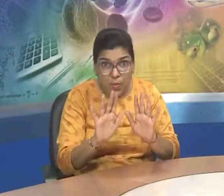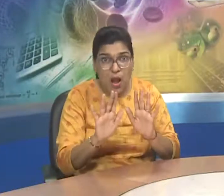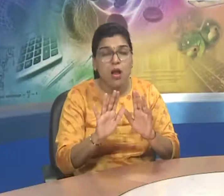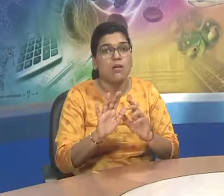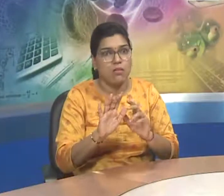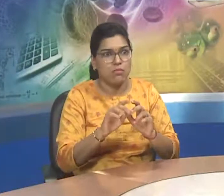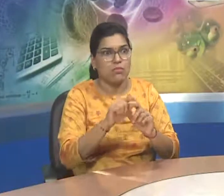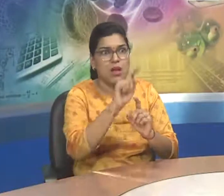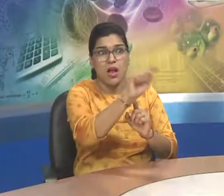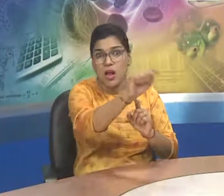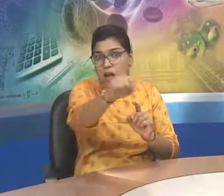audience worldwide,